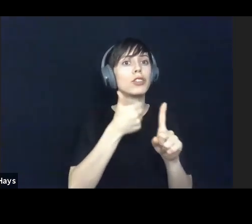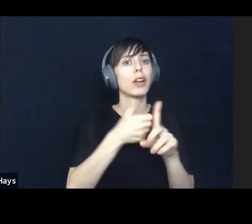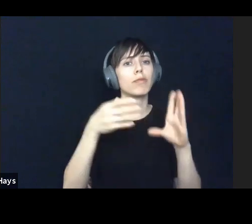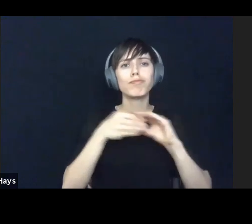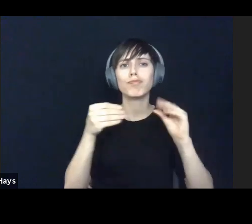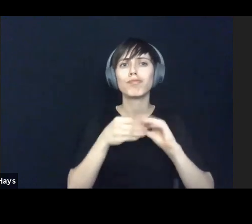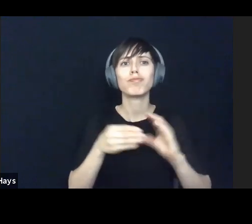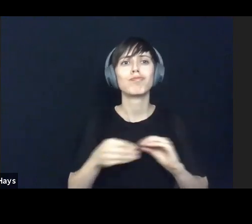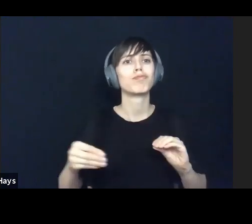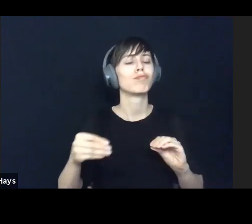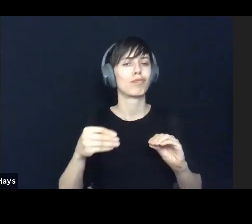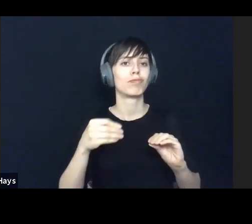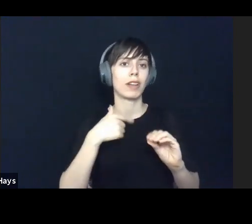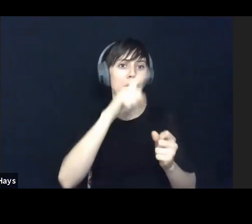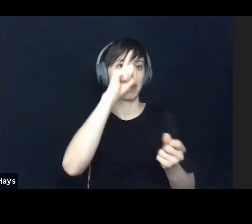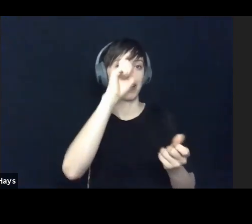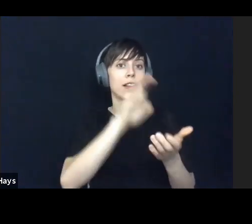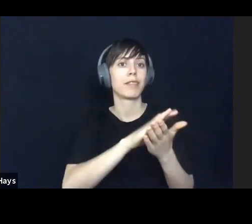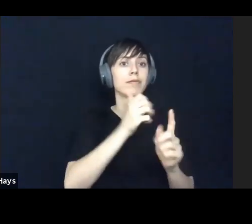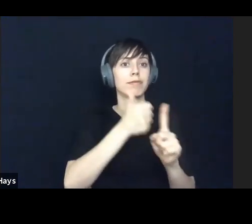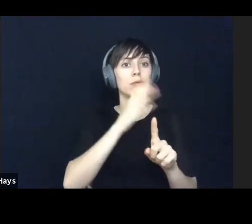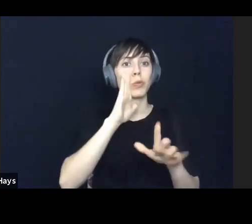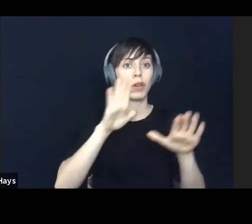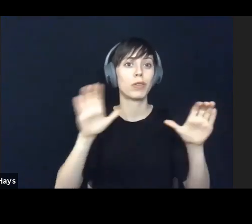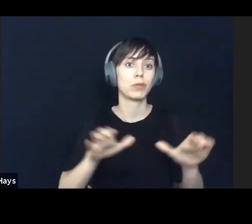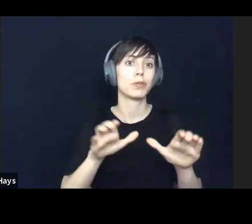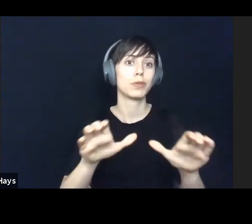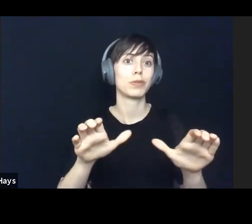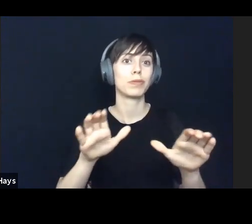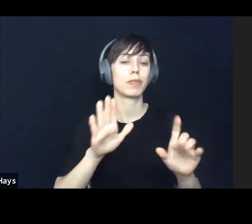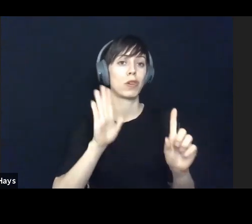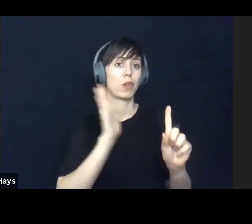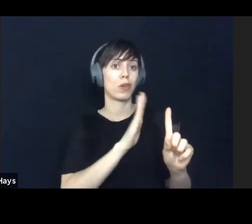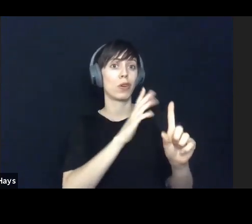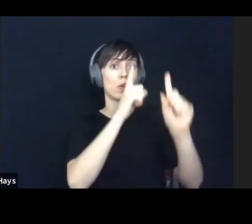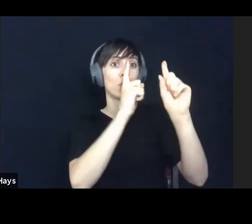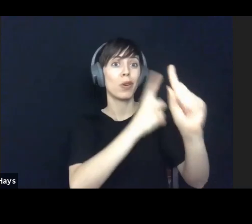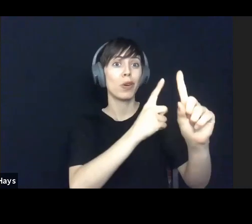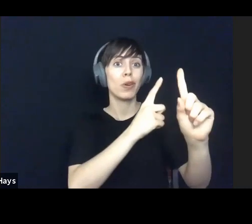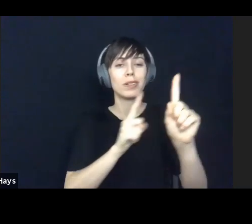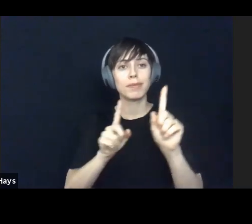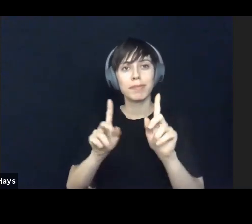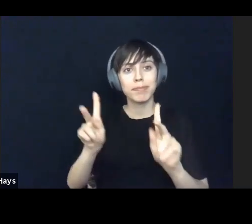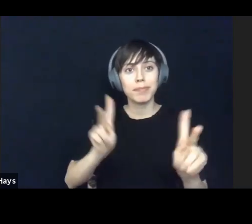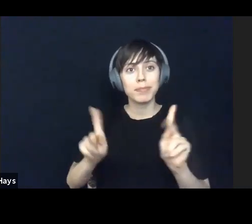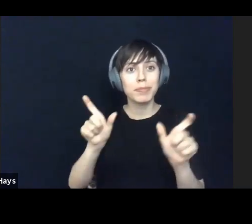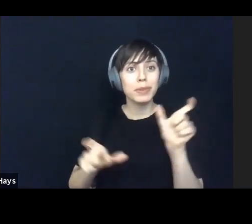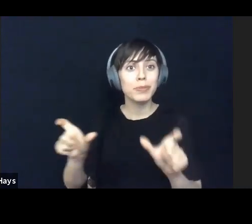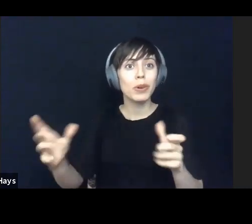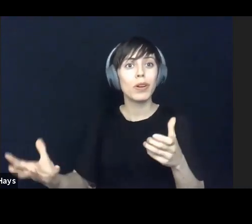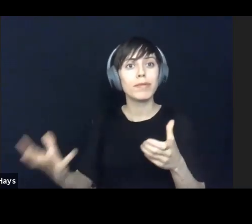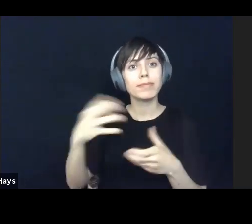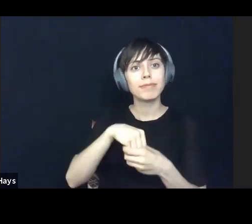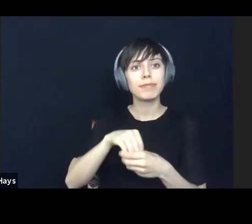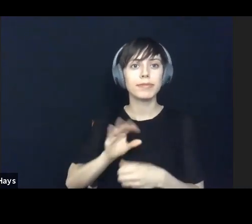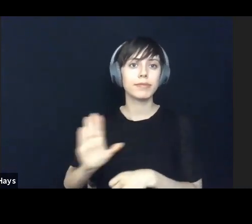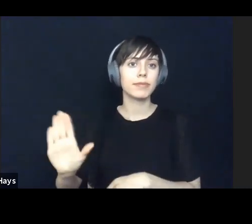platform. And her platform is about people and elevating the real voices and the real needs and concerns.